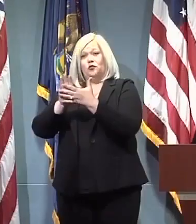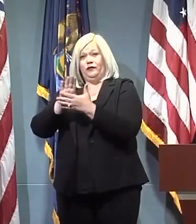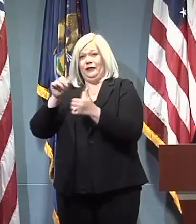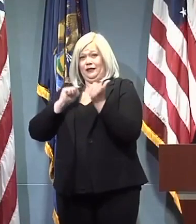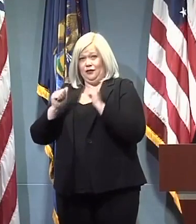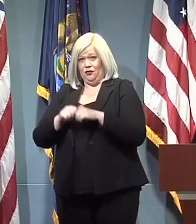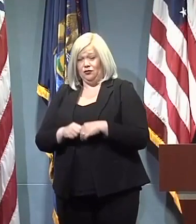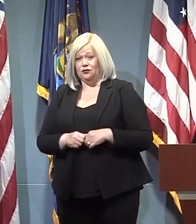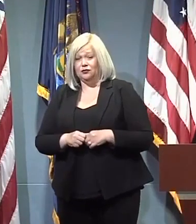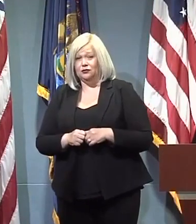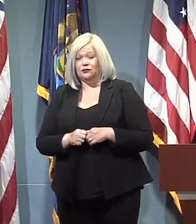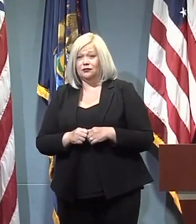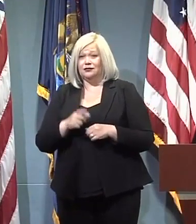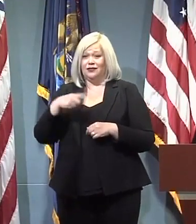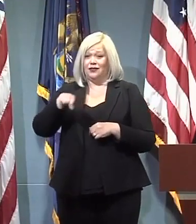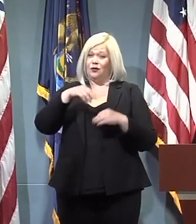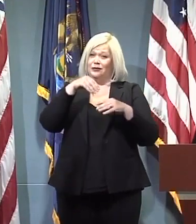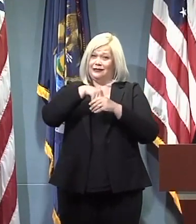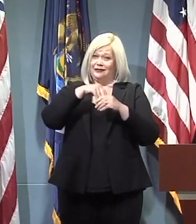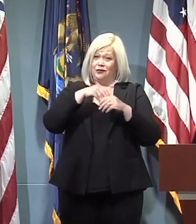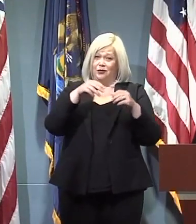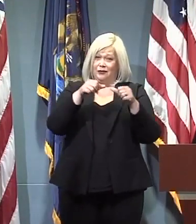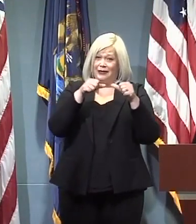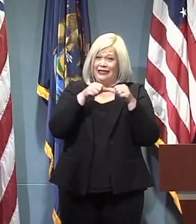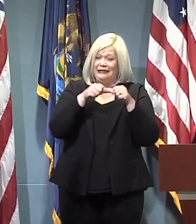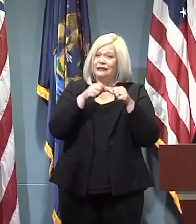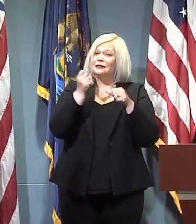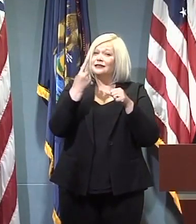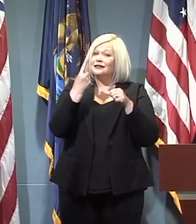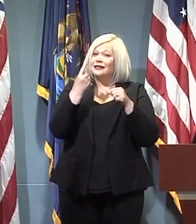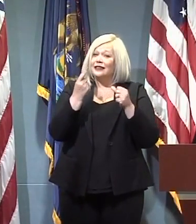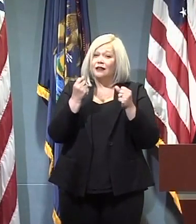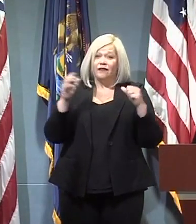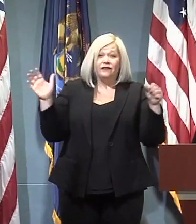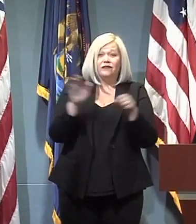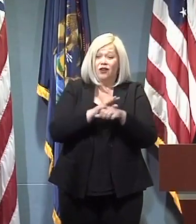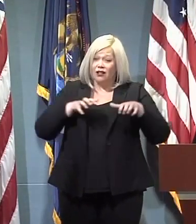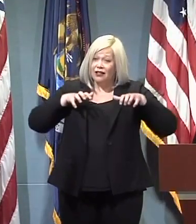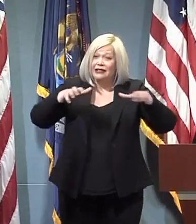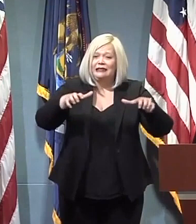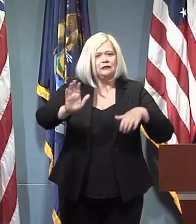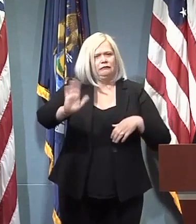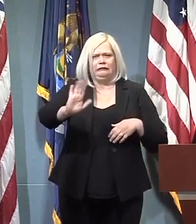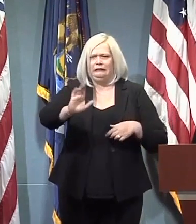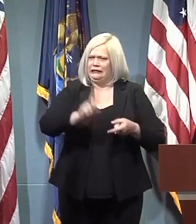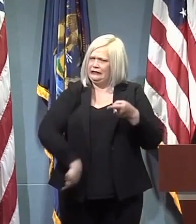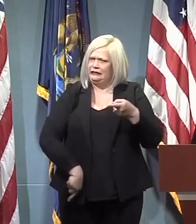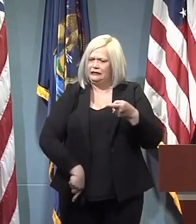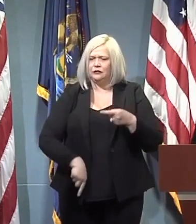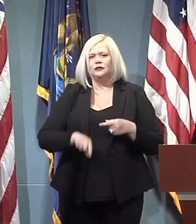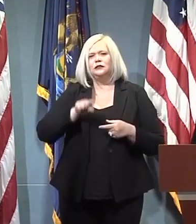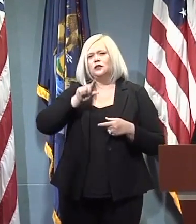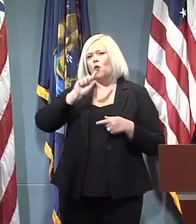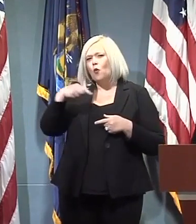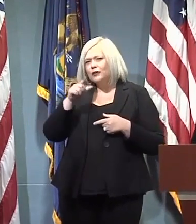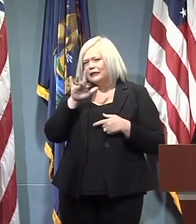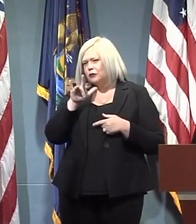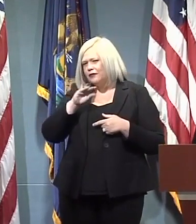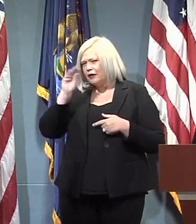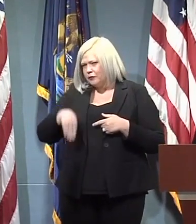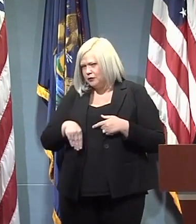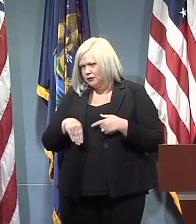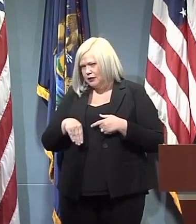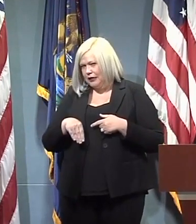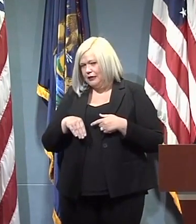new rules. These indoor facilities must limit the number of people in the venue to 25% of maximum capacity